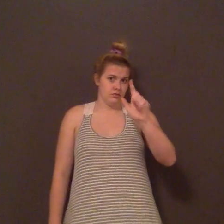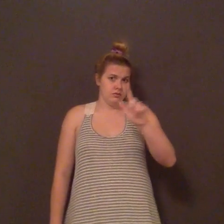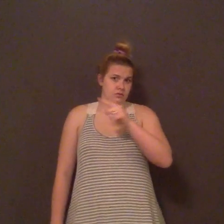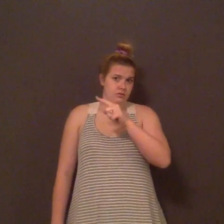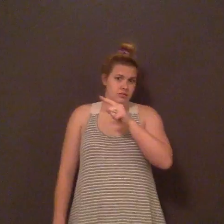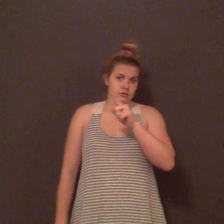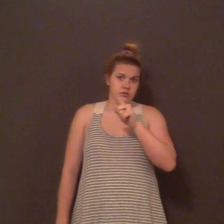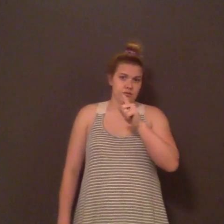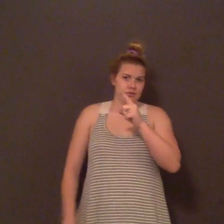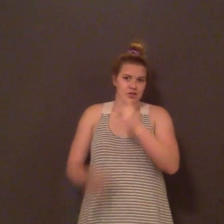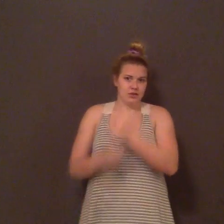he's not right.